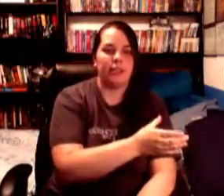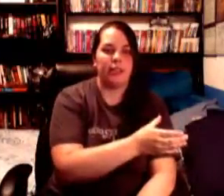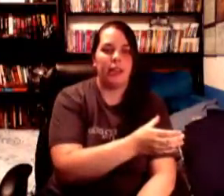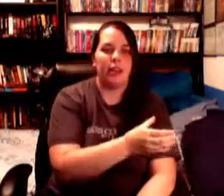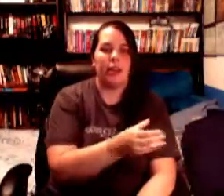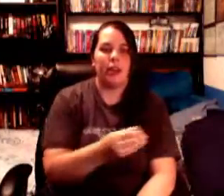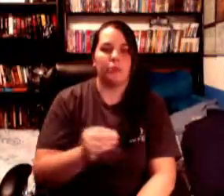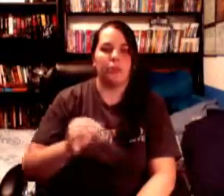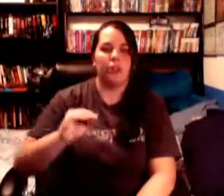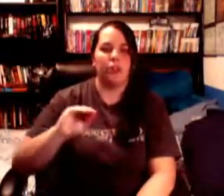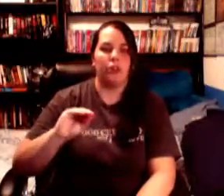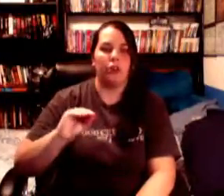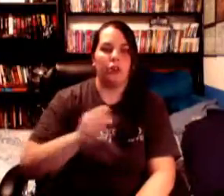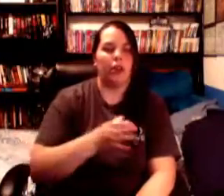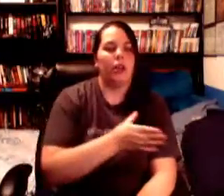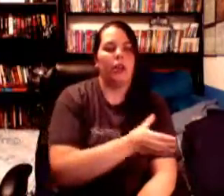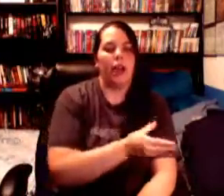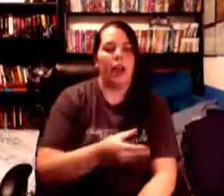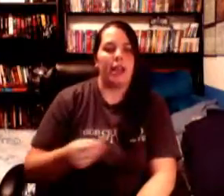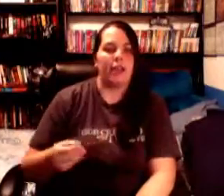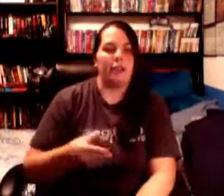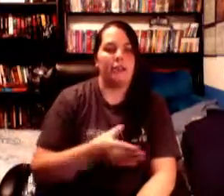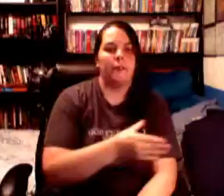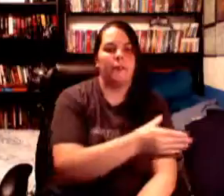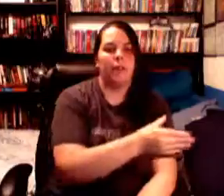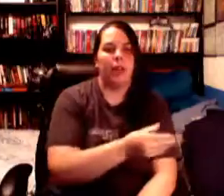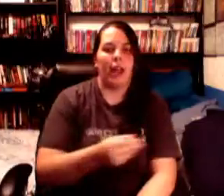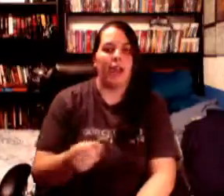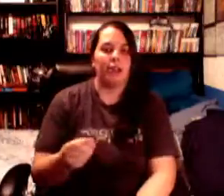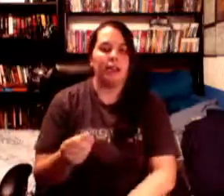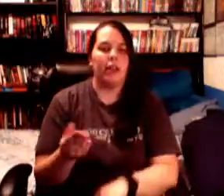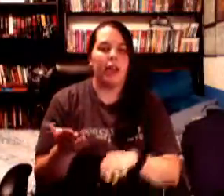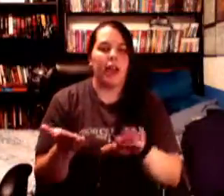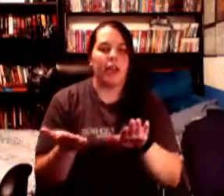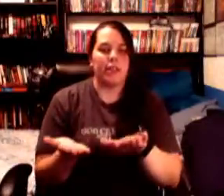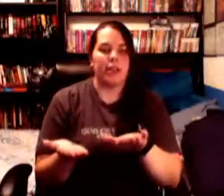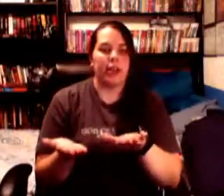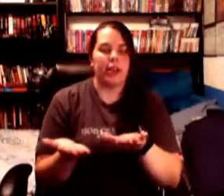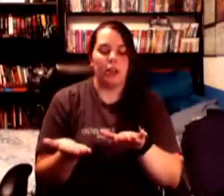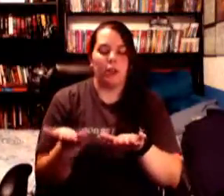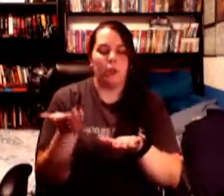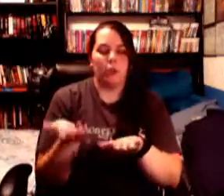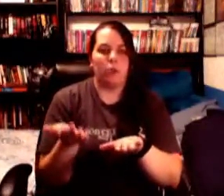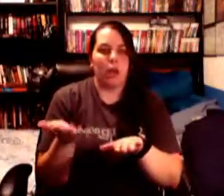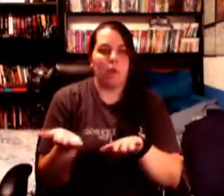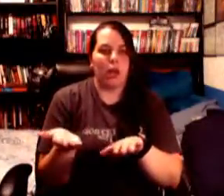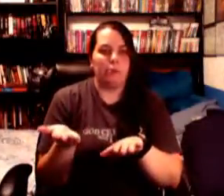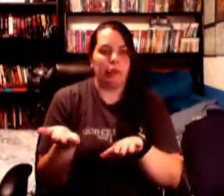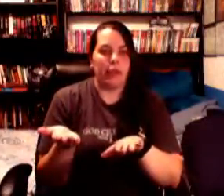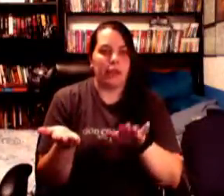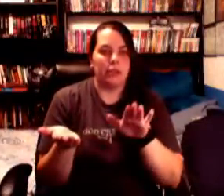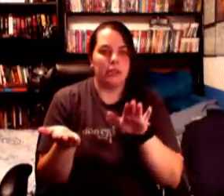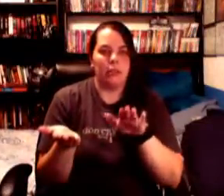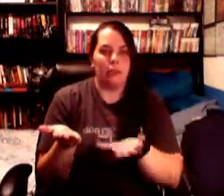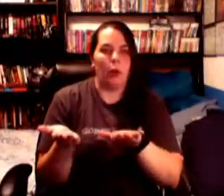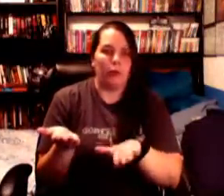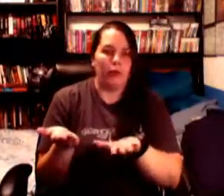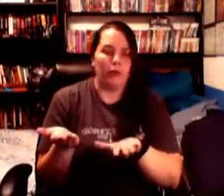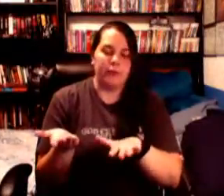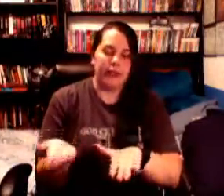hand, comes together, and then died. Palm up right hand, palm down left